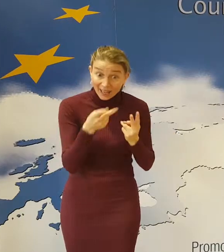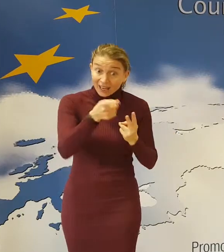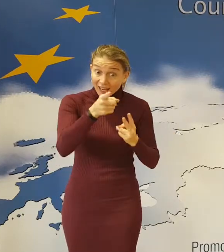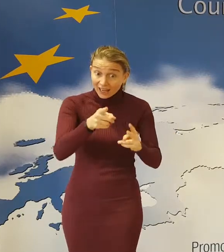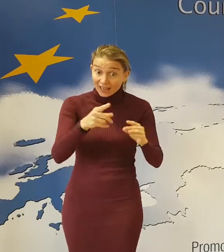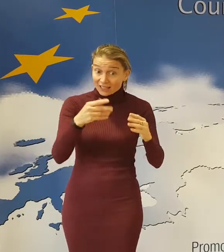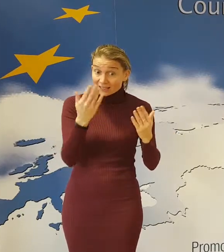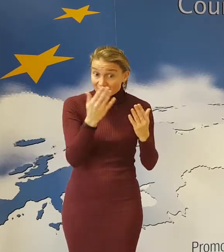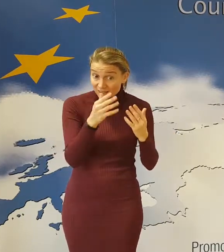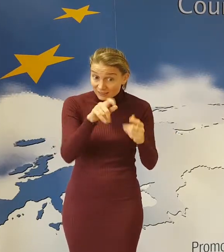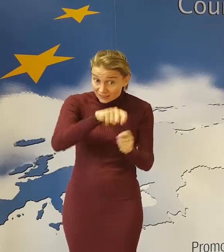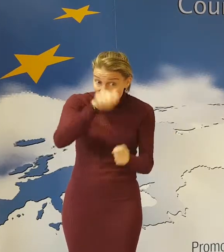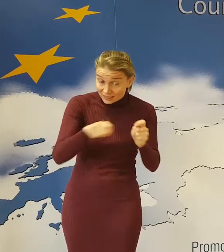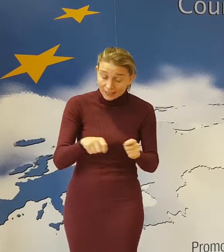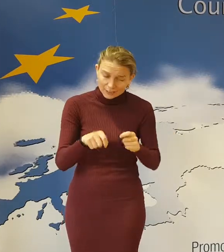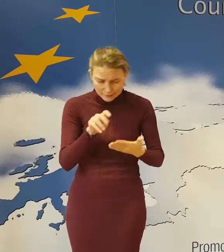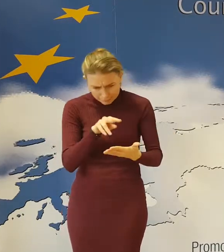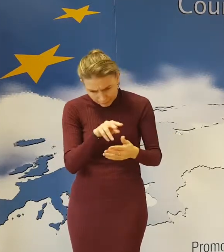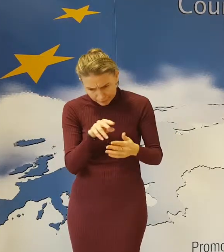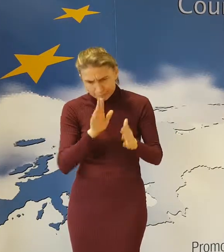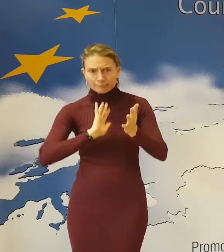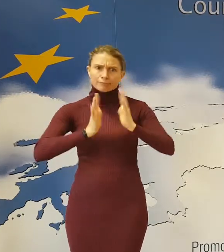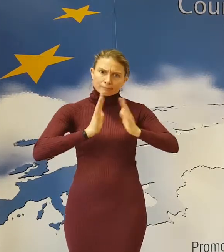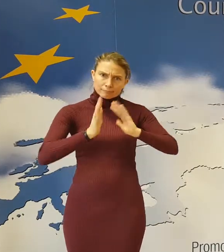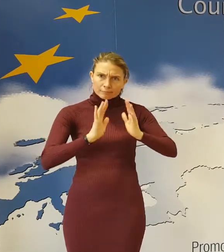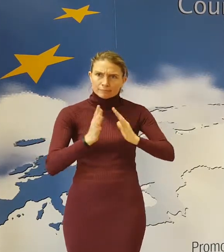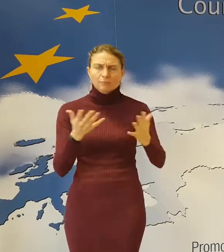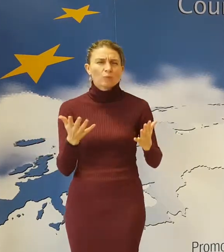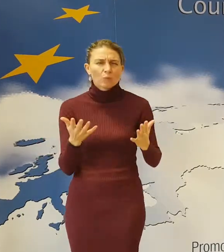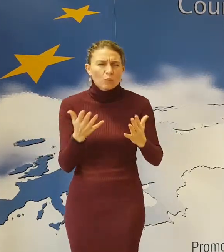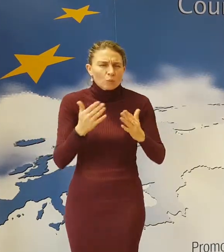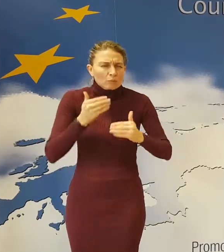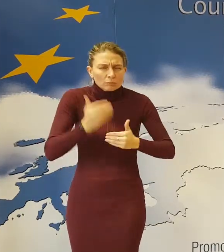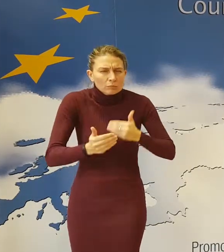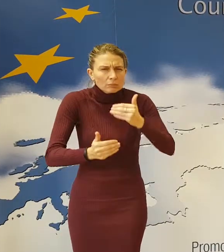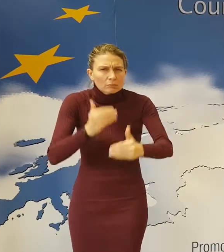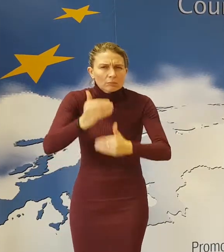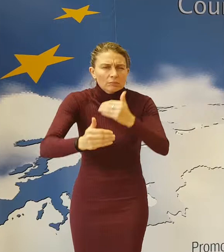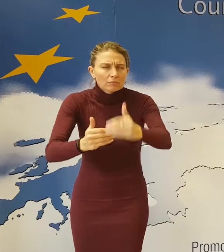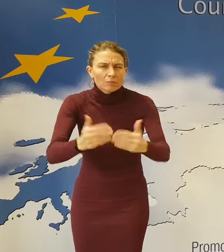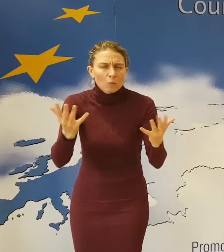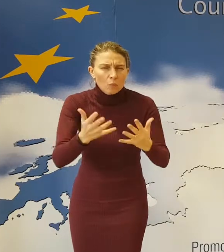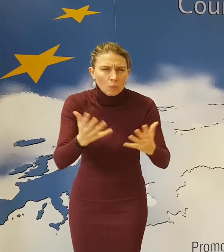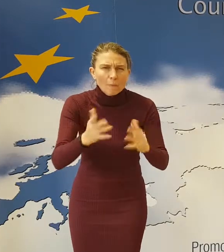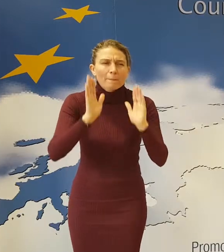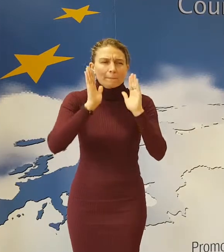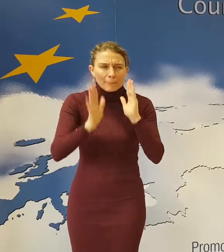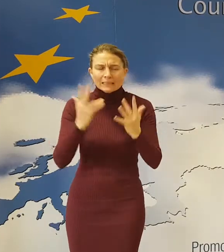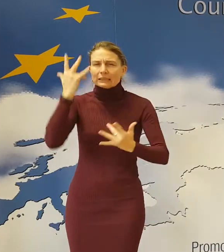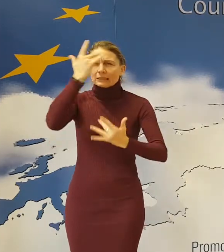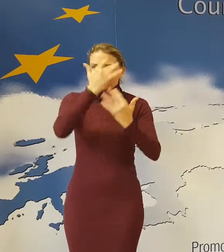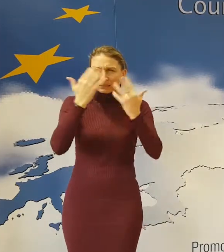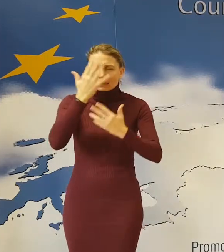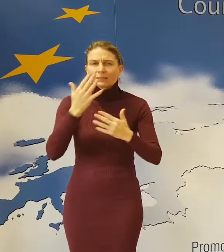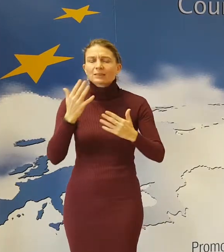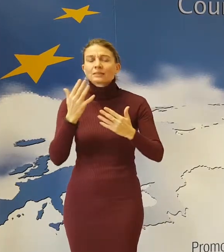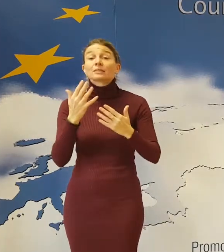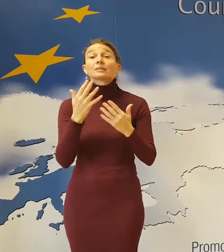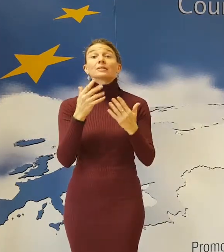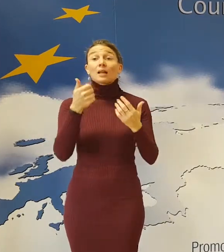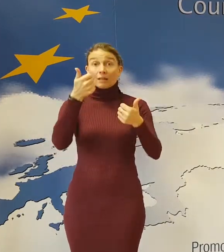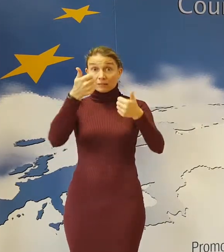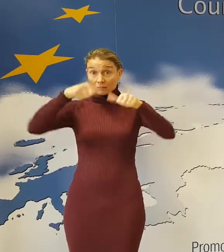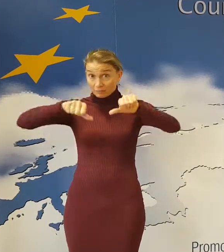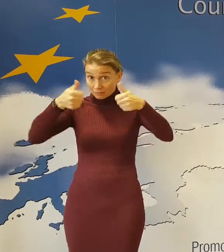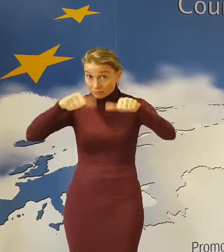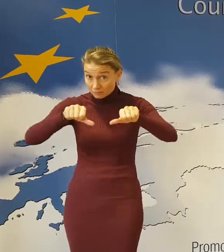if someone wants to become an interpreter but doesn't have the necessary silent skills to work as an interpreter? So think about, it's